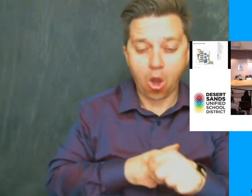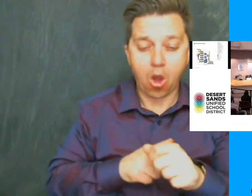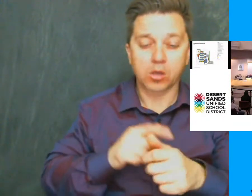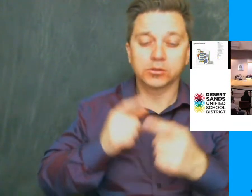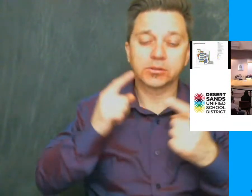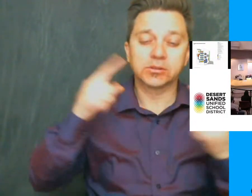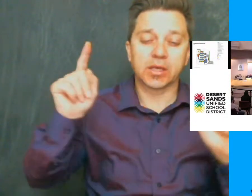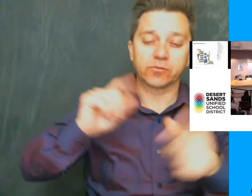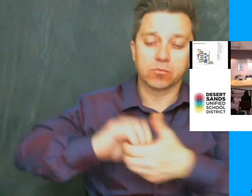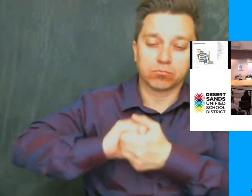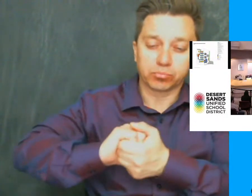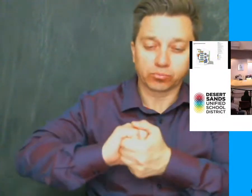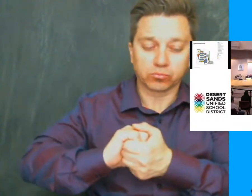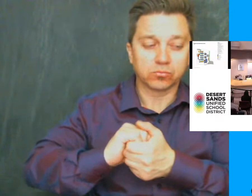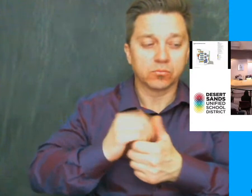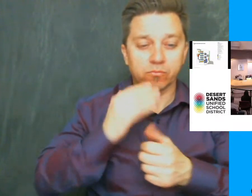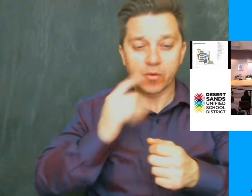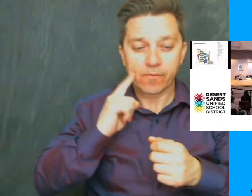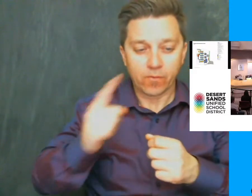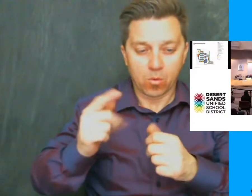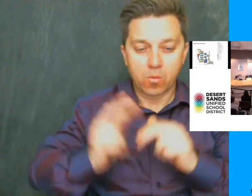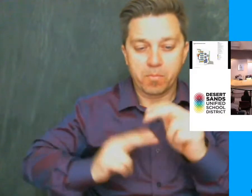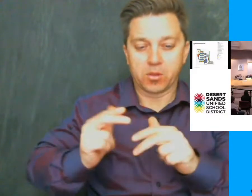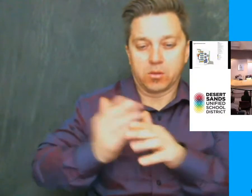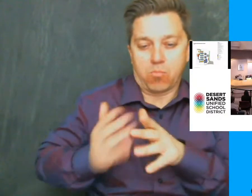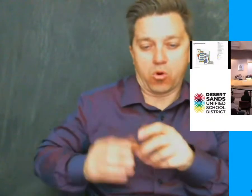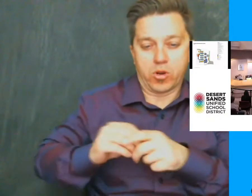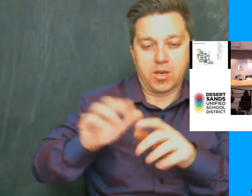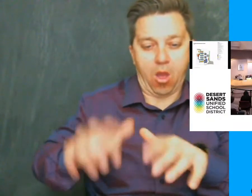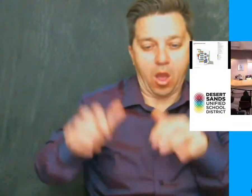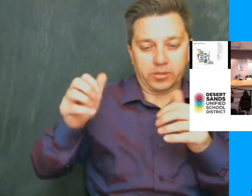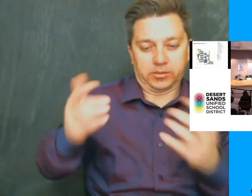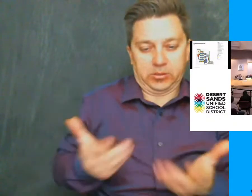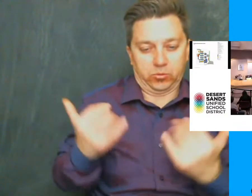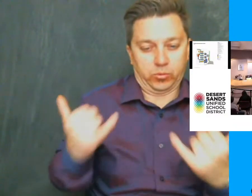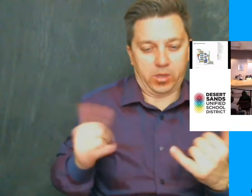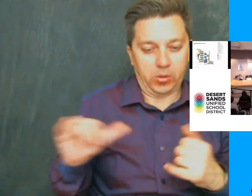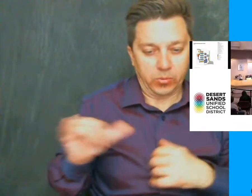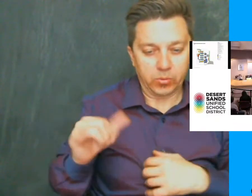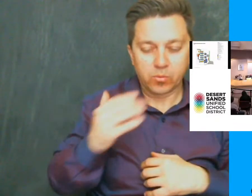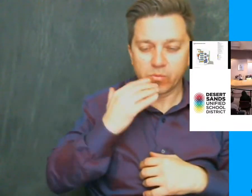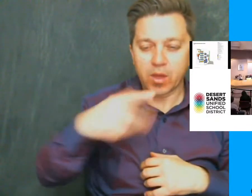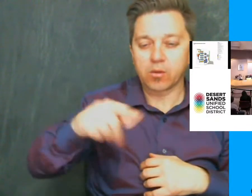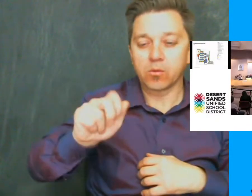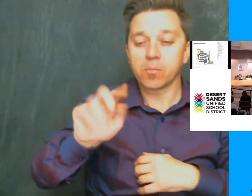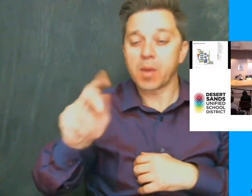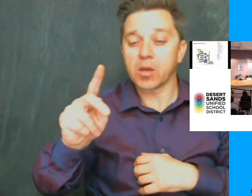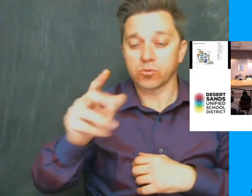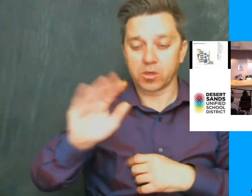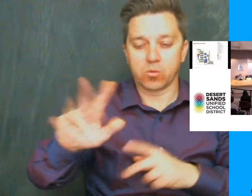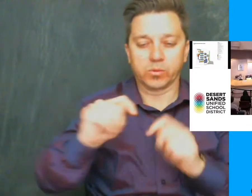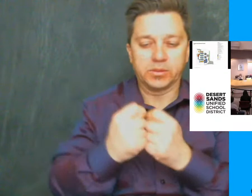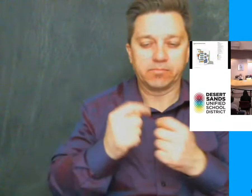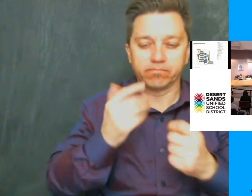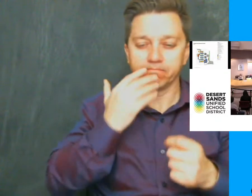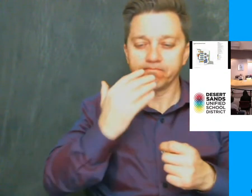ability to partner in the audience as well. Thank you, Patrick, and to your team.